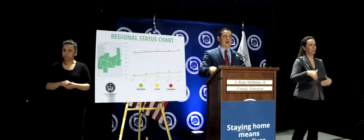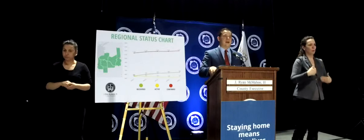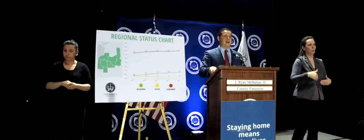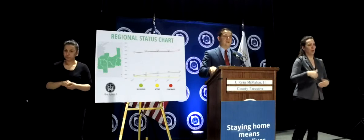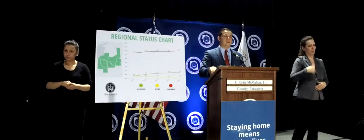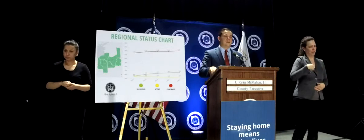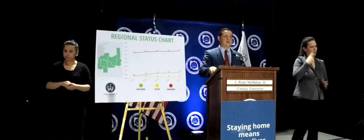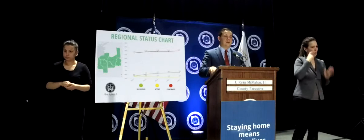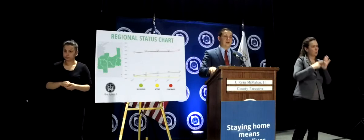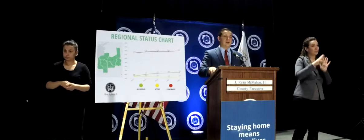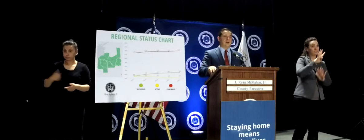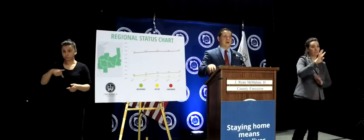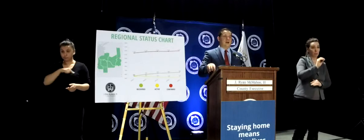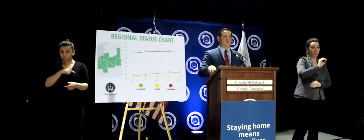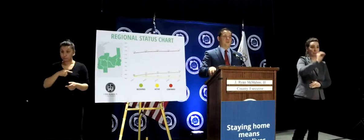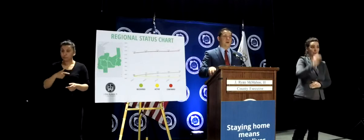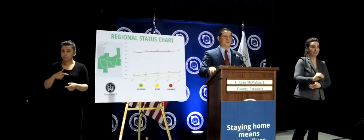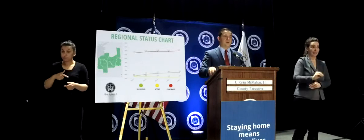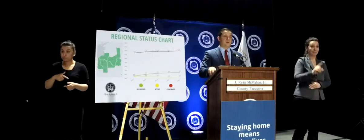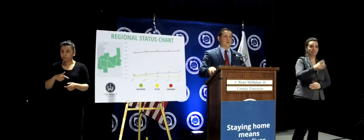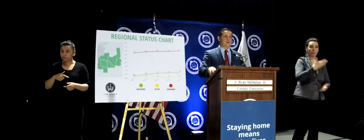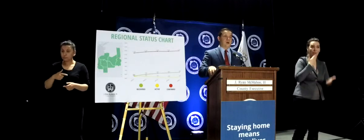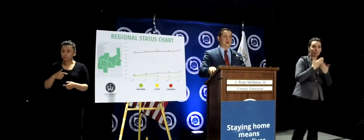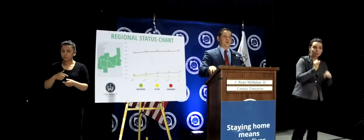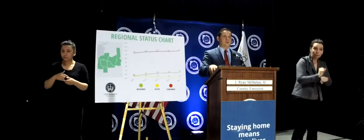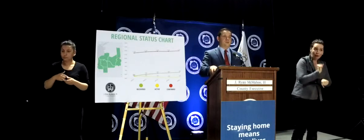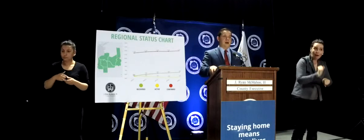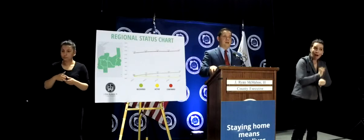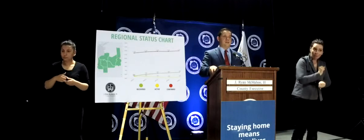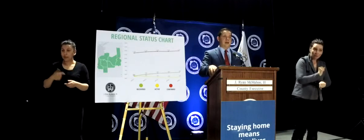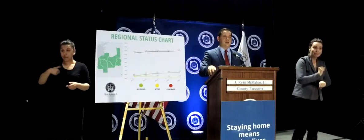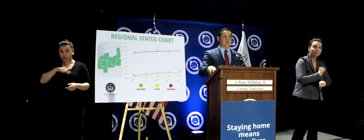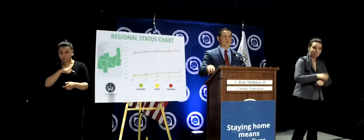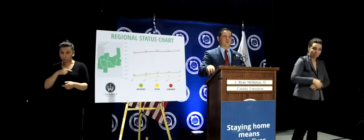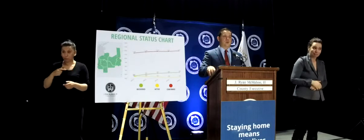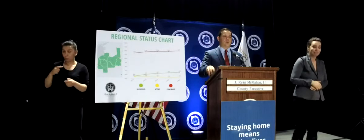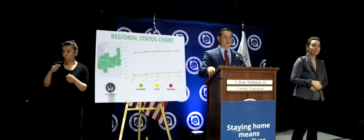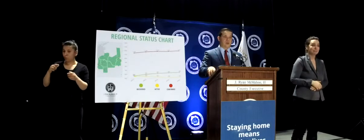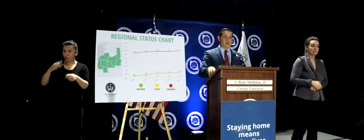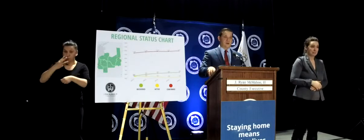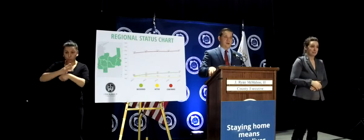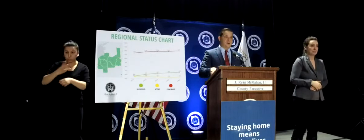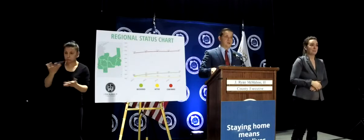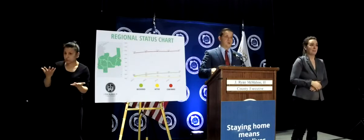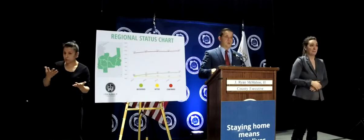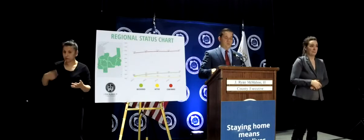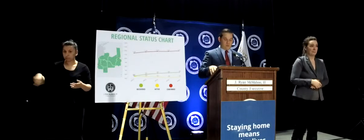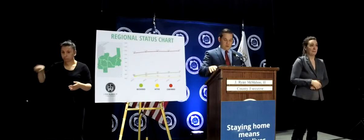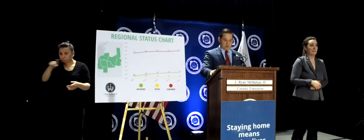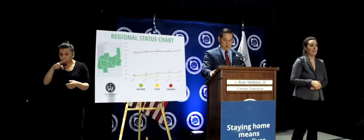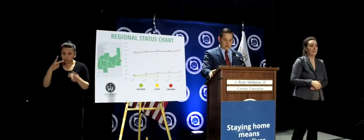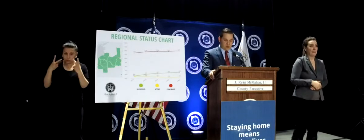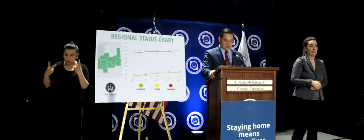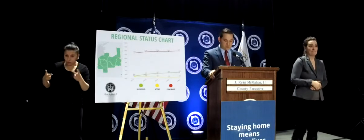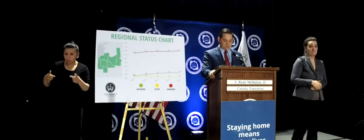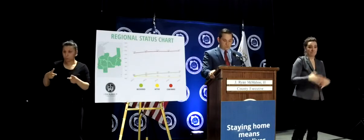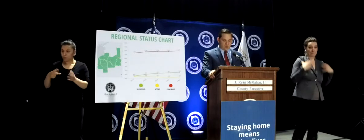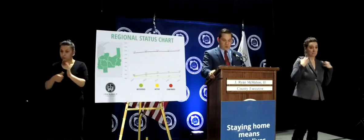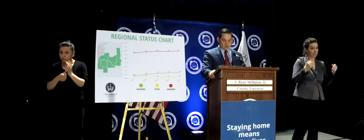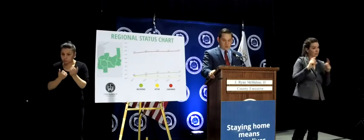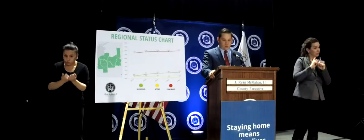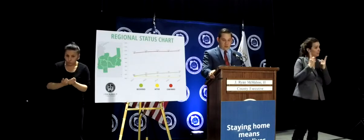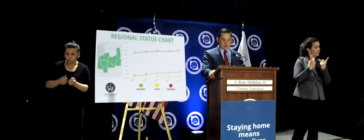have the data and our health department ready to respond to any sort of restart. So we're moving in the right